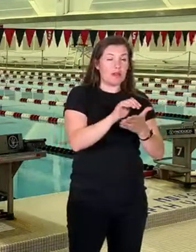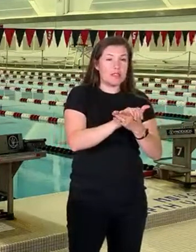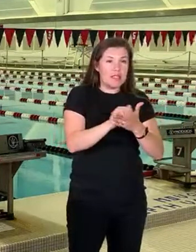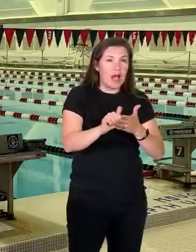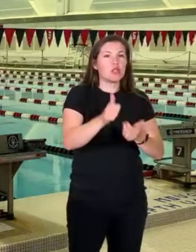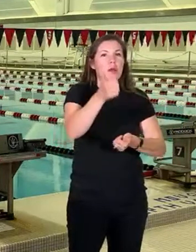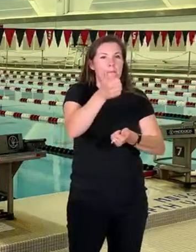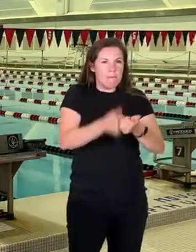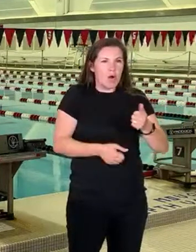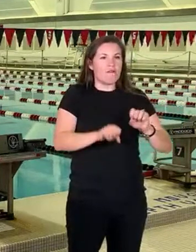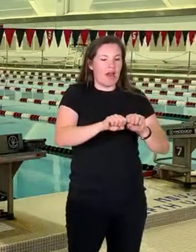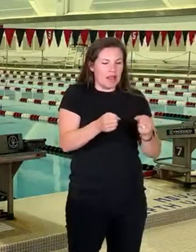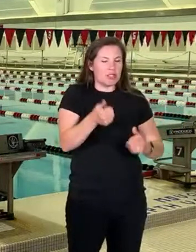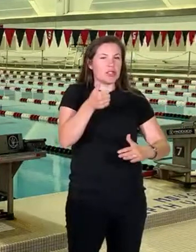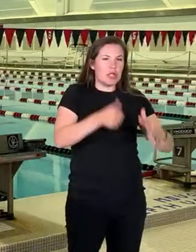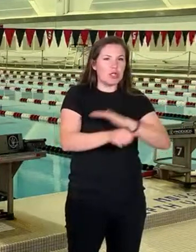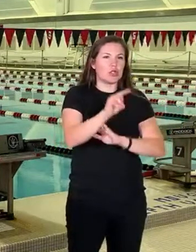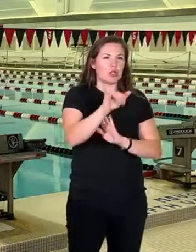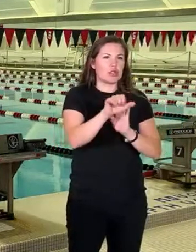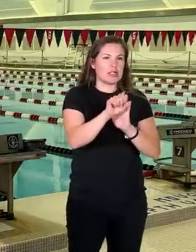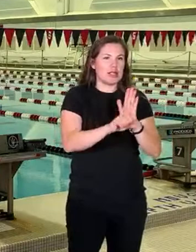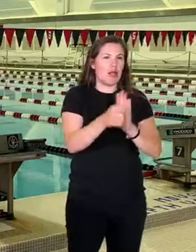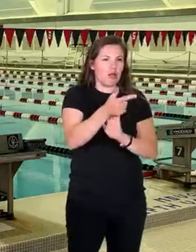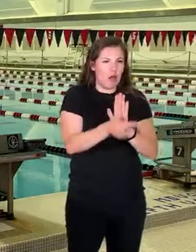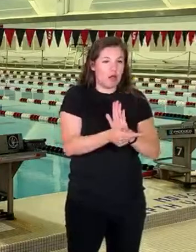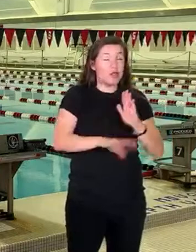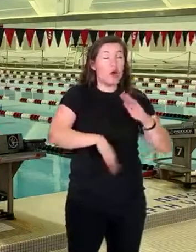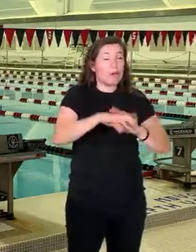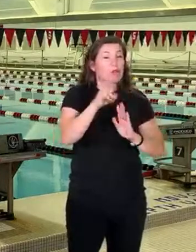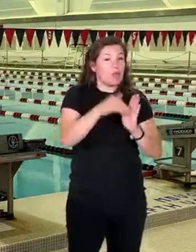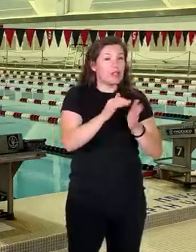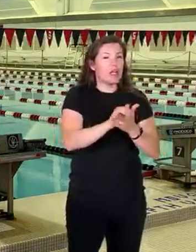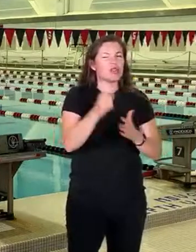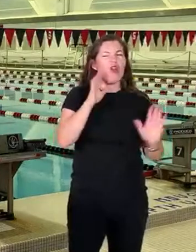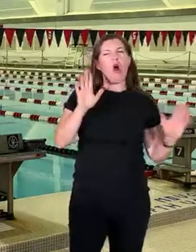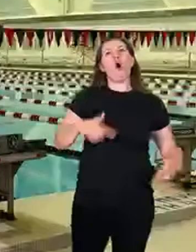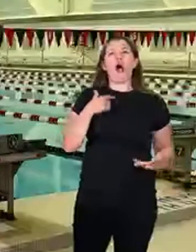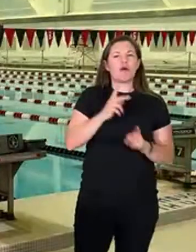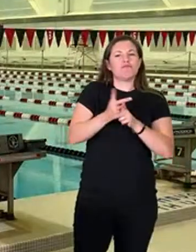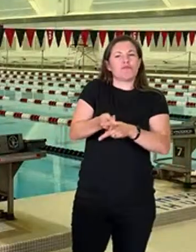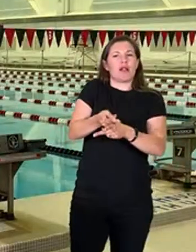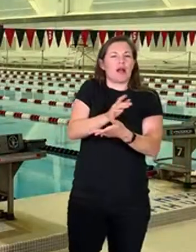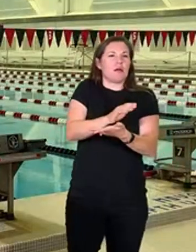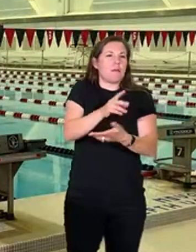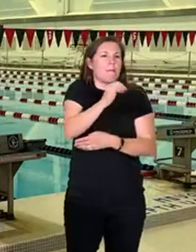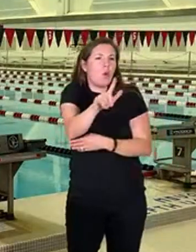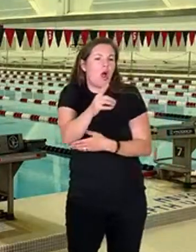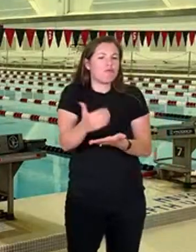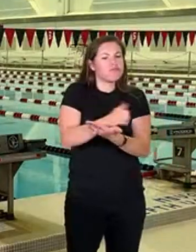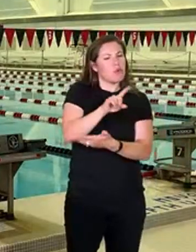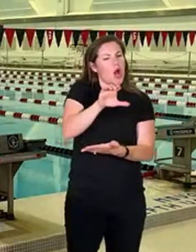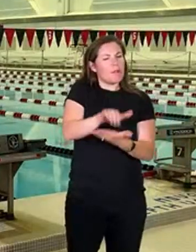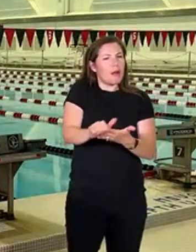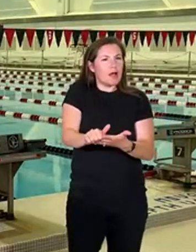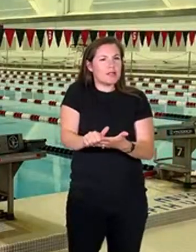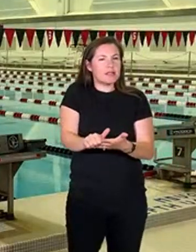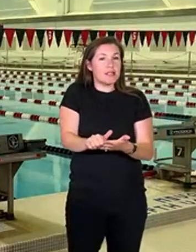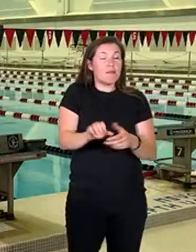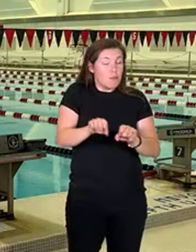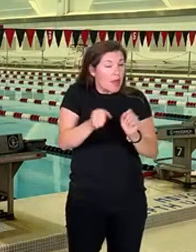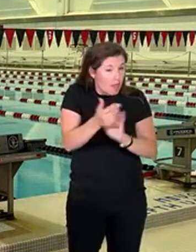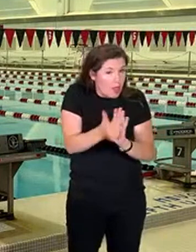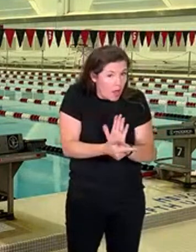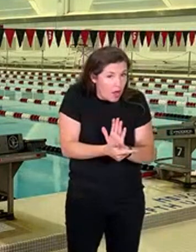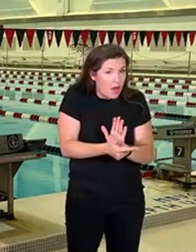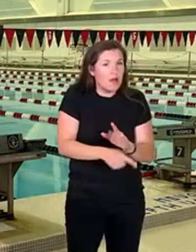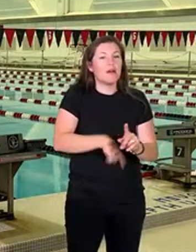per violation under New York State law. So if you think I'm going to rent out my pool, make $100 on a weekend, not only are you violating the